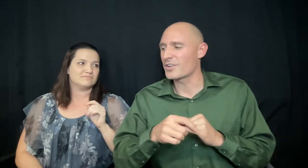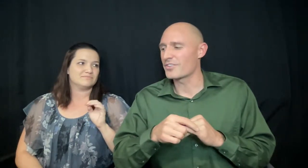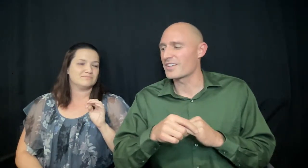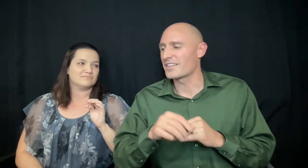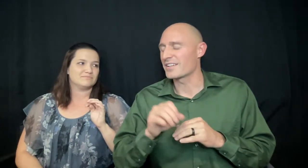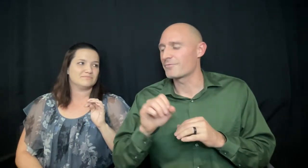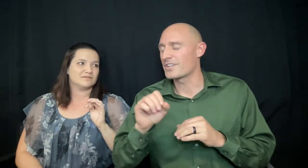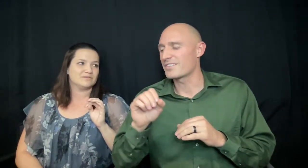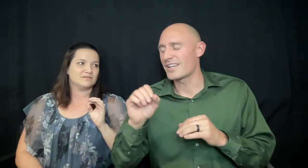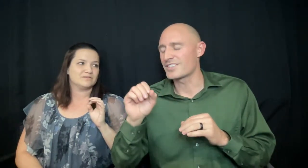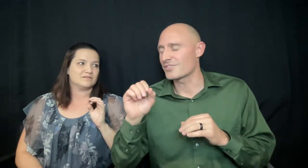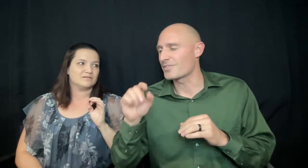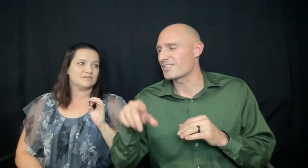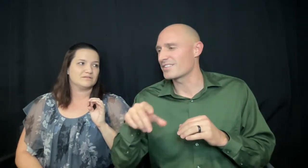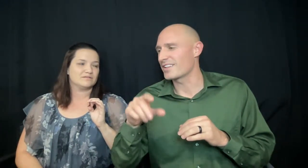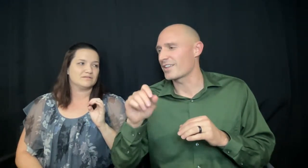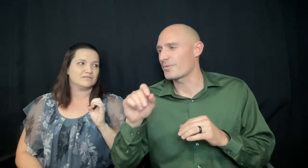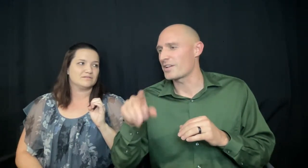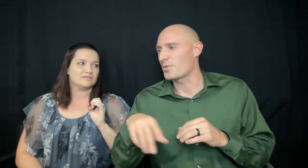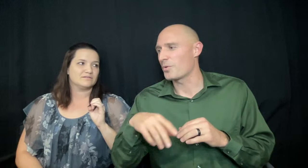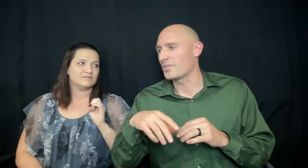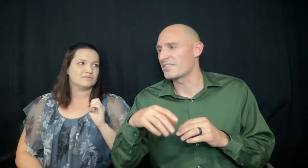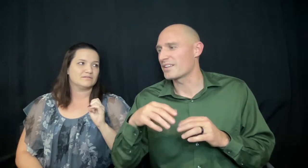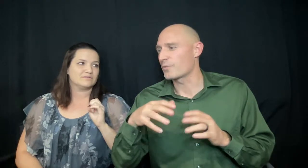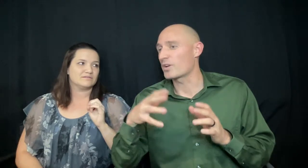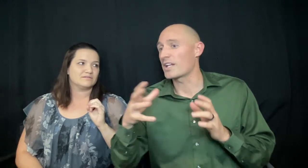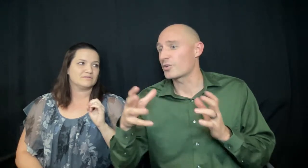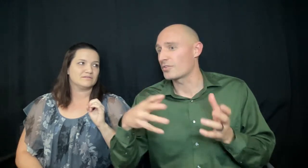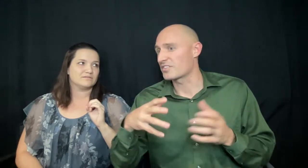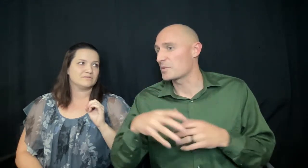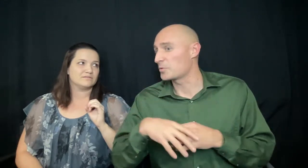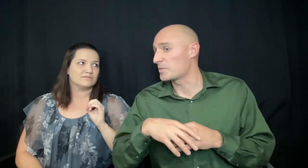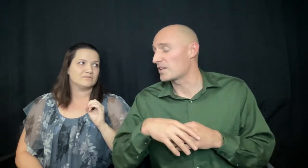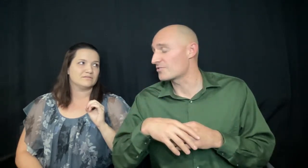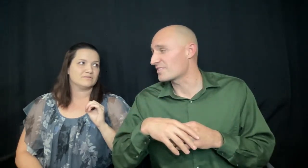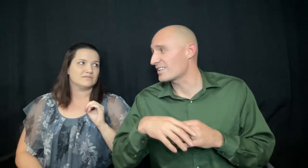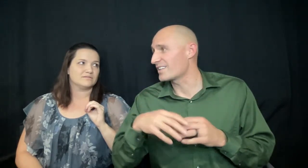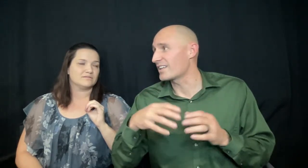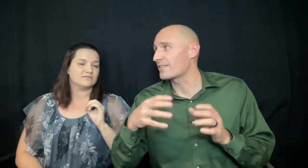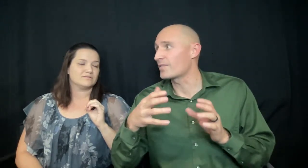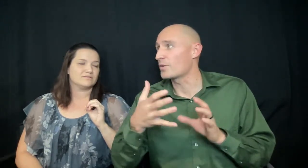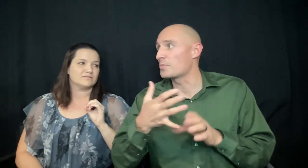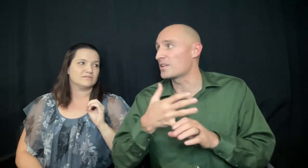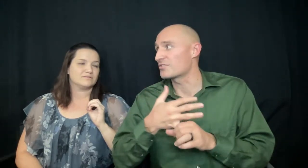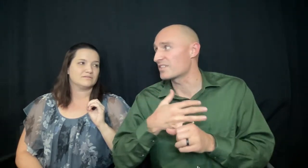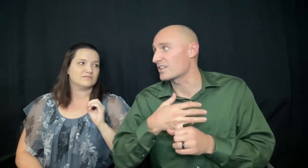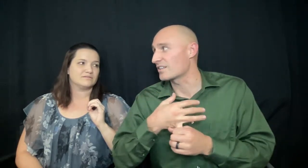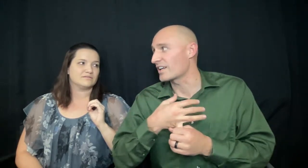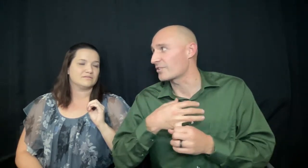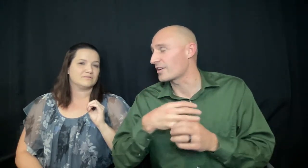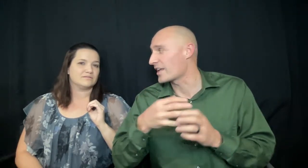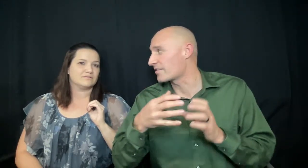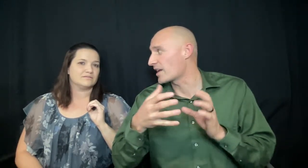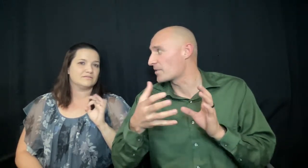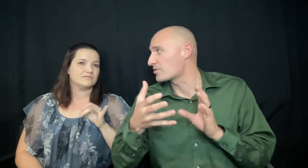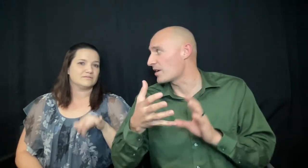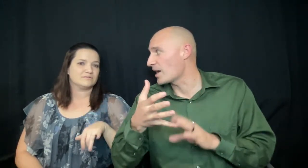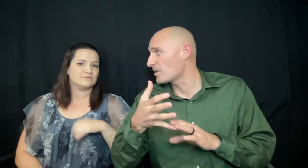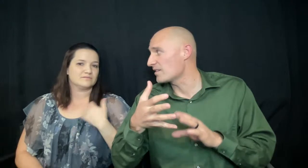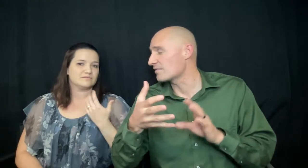those lines. I just recently like threw out a poll and see like what kind of courses people would be interested in, like if they would be interested in like learning how to establish new habits,